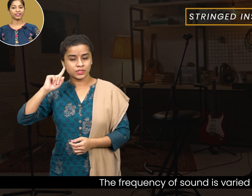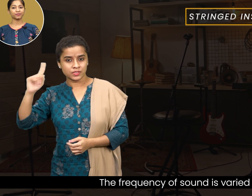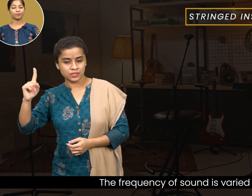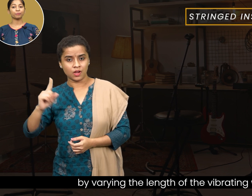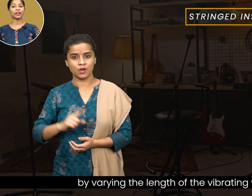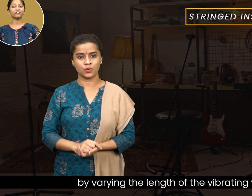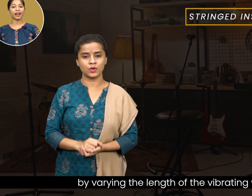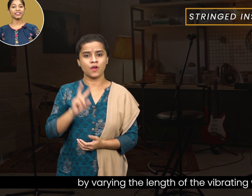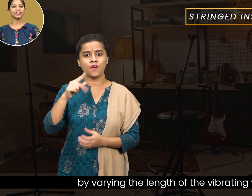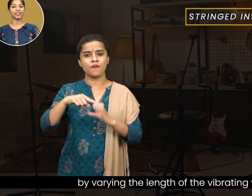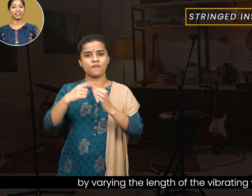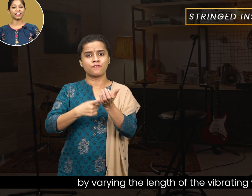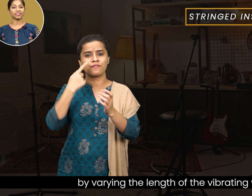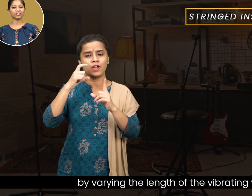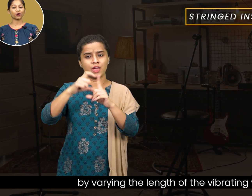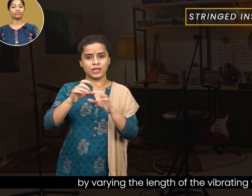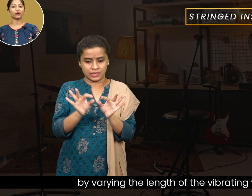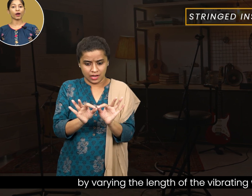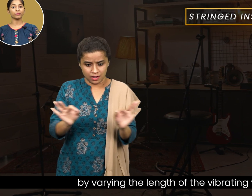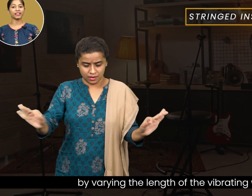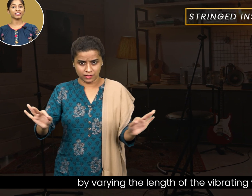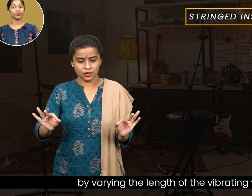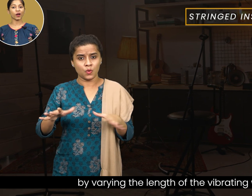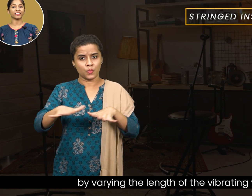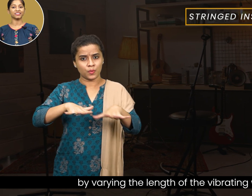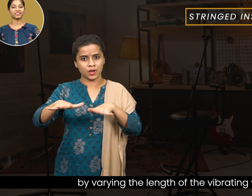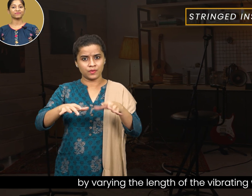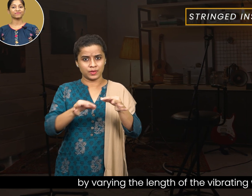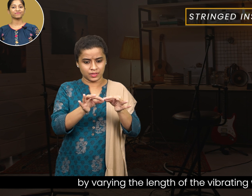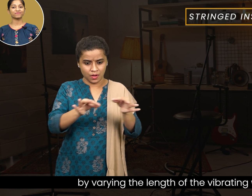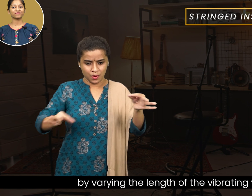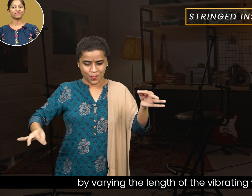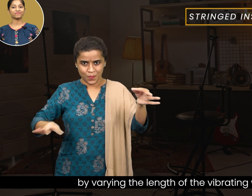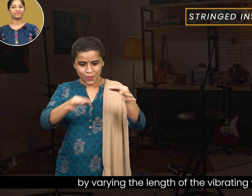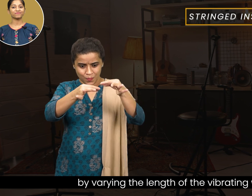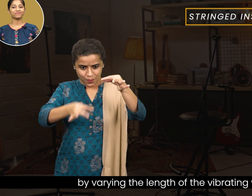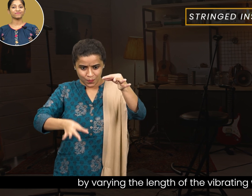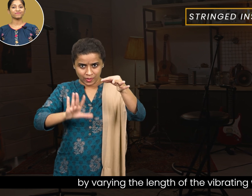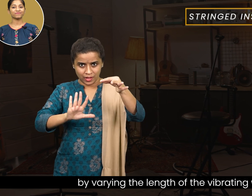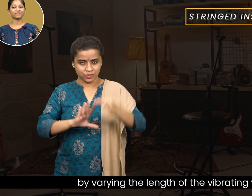varied by varying the length of the vibrating wire.